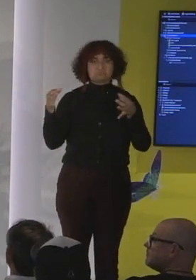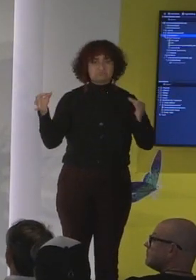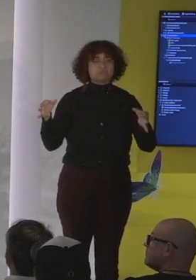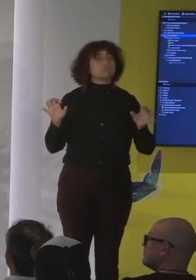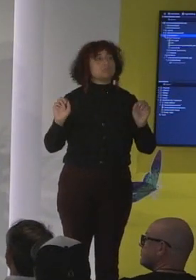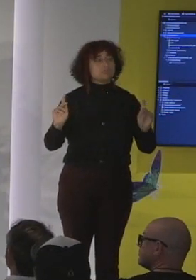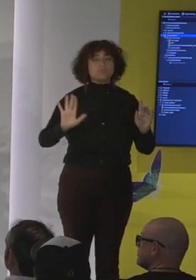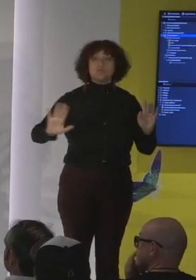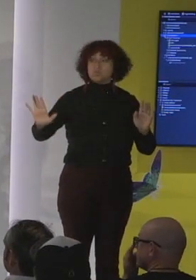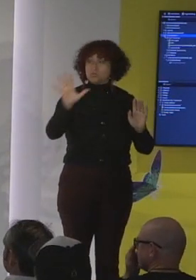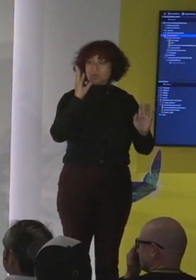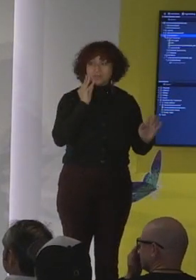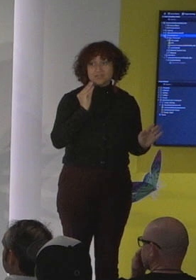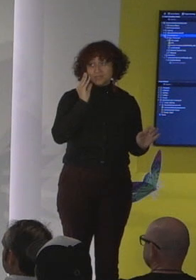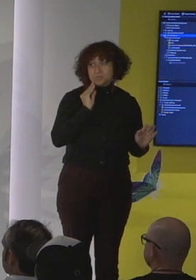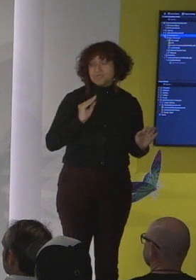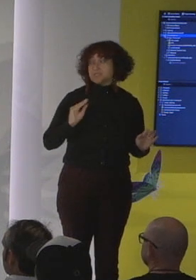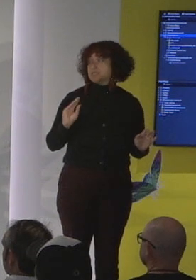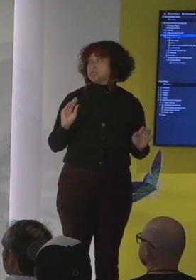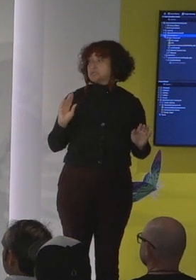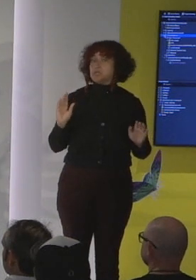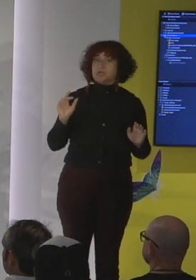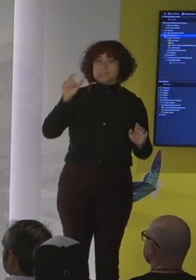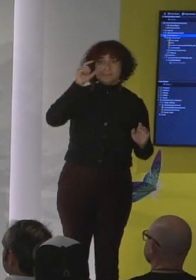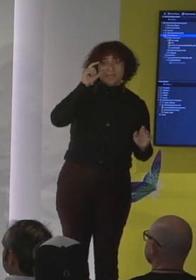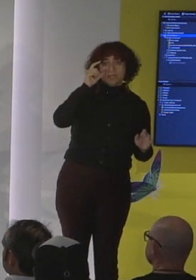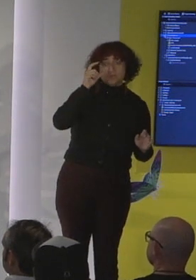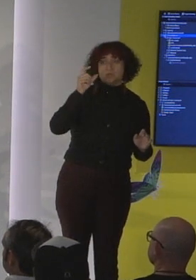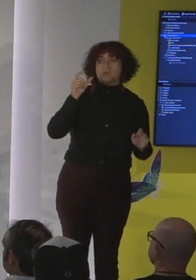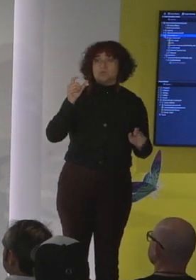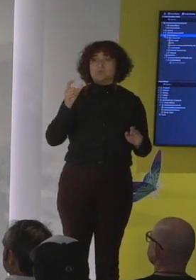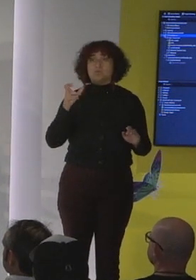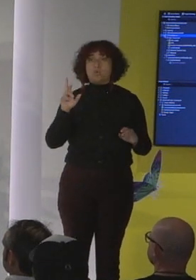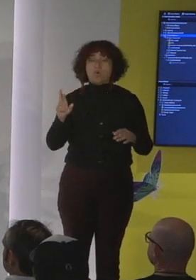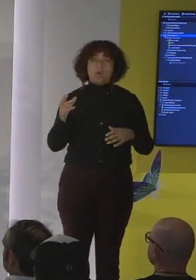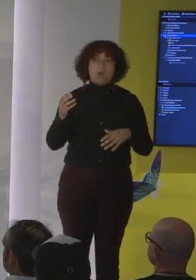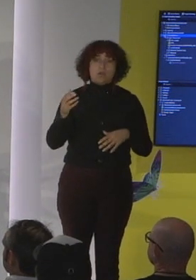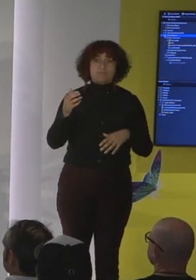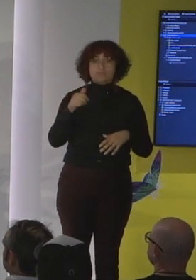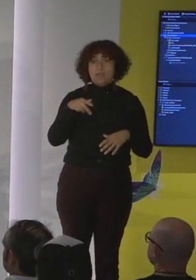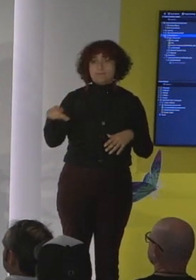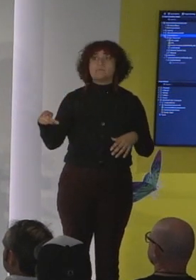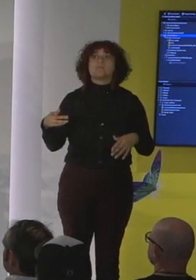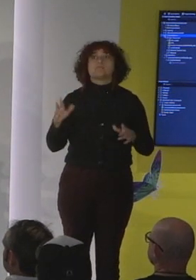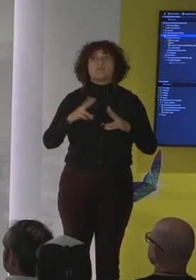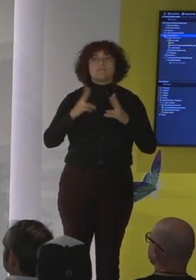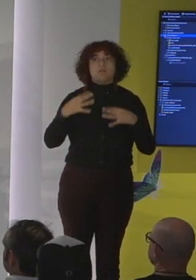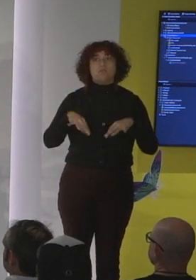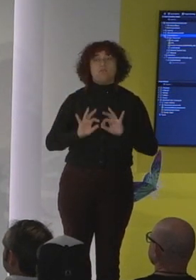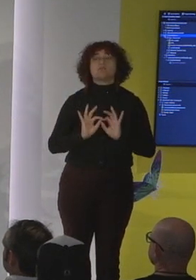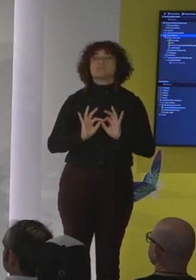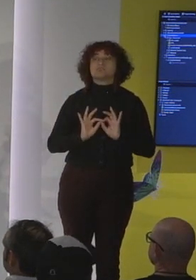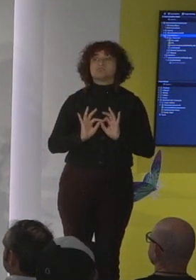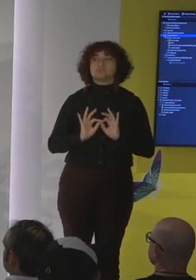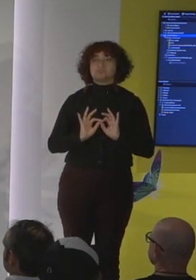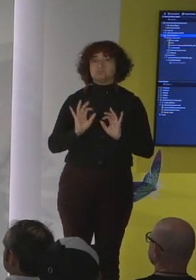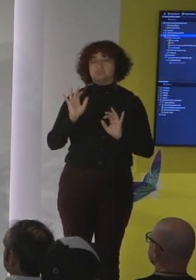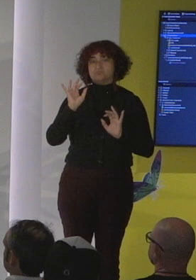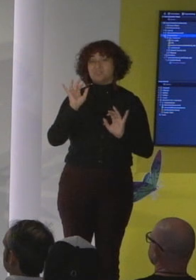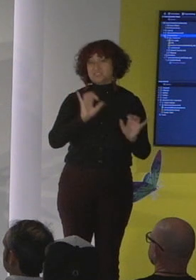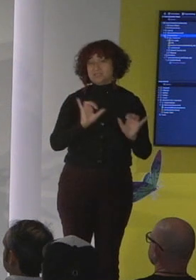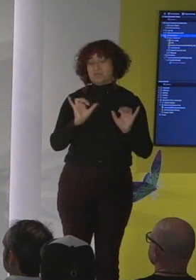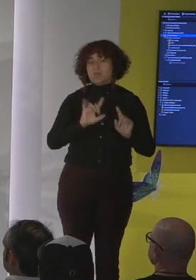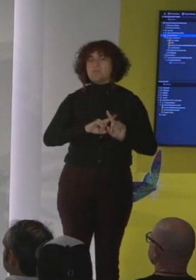your experience either on Spectacles 2021 or mobile will be very relevant to you. It's very similar, but there are